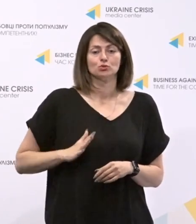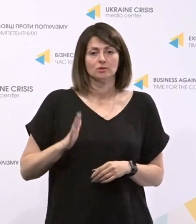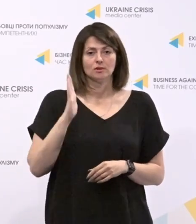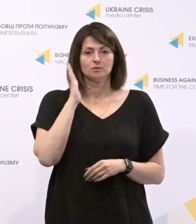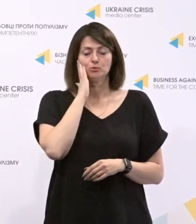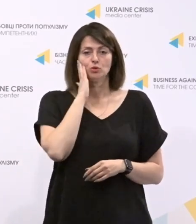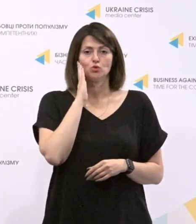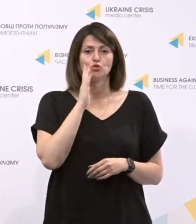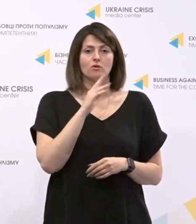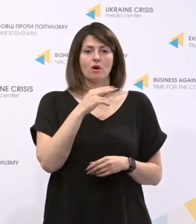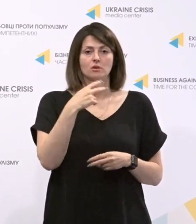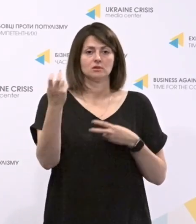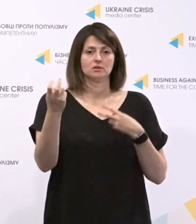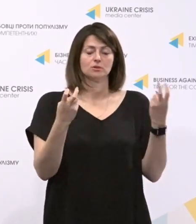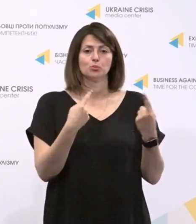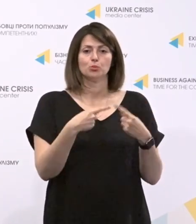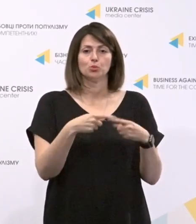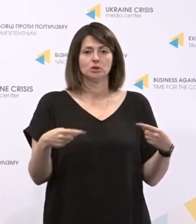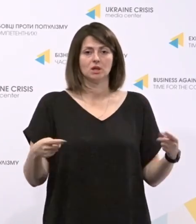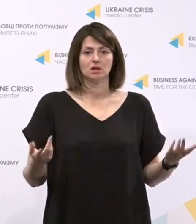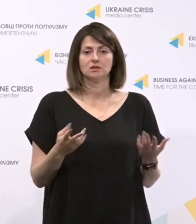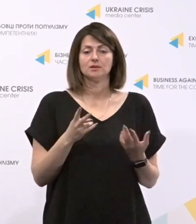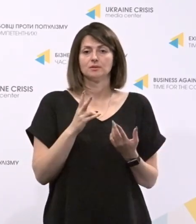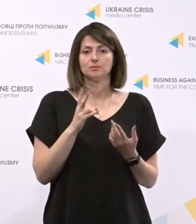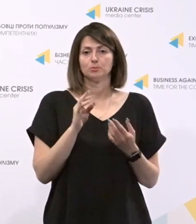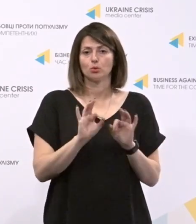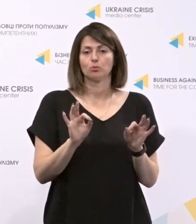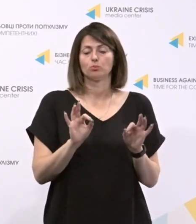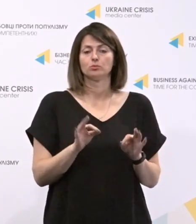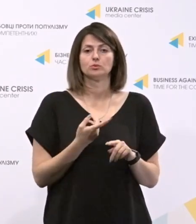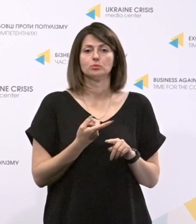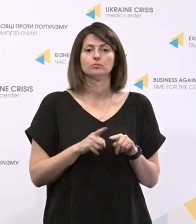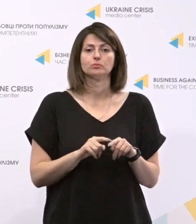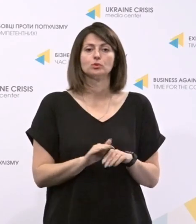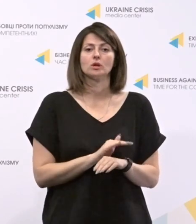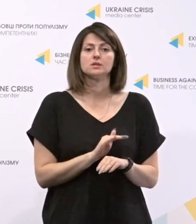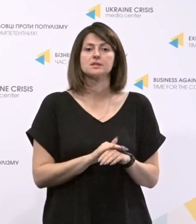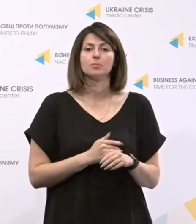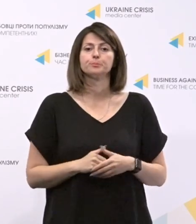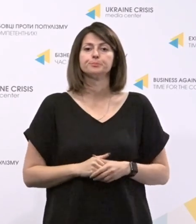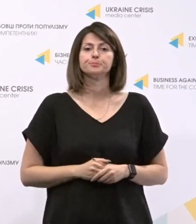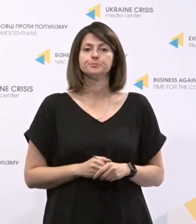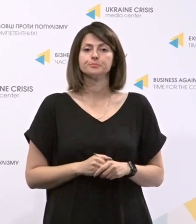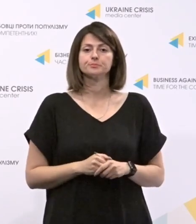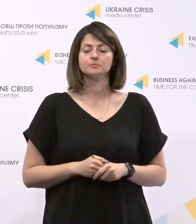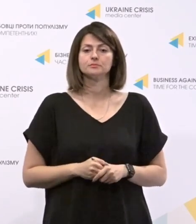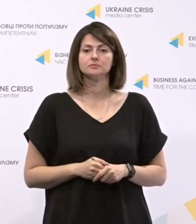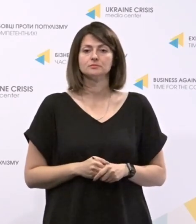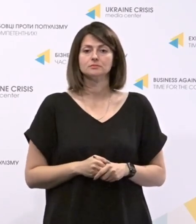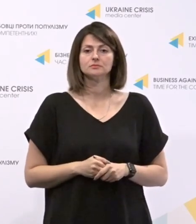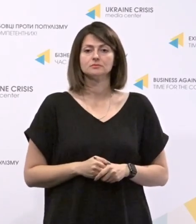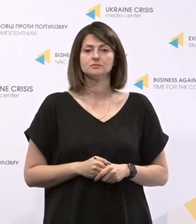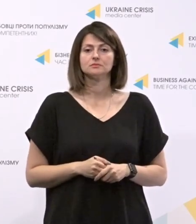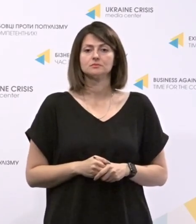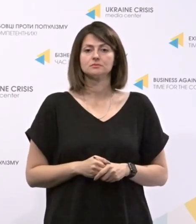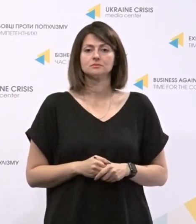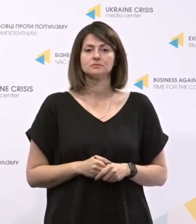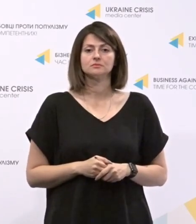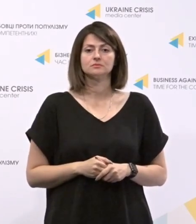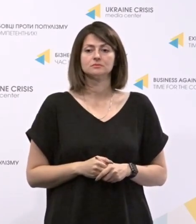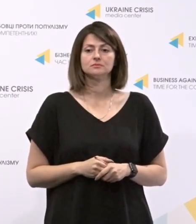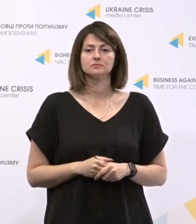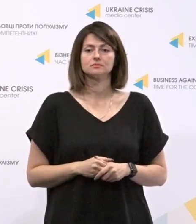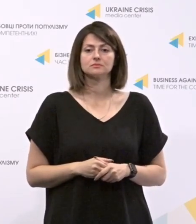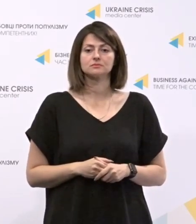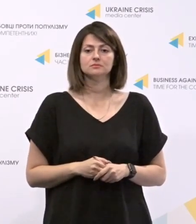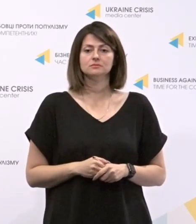get to their homes. They were denied access to their homes and had to stay overnight elsewhere. So how can